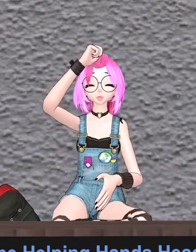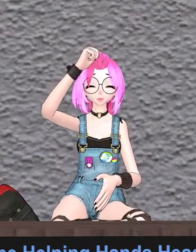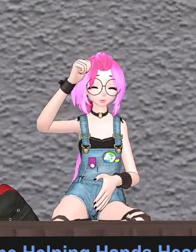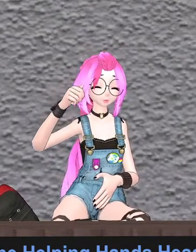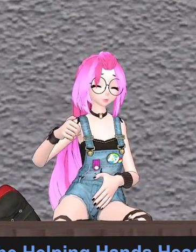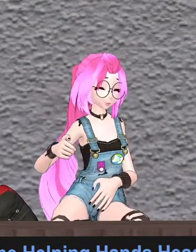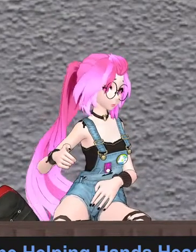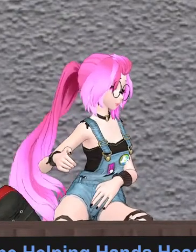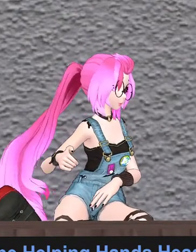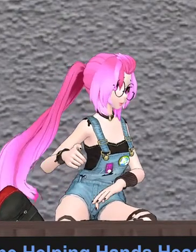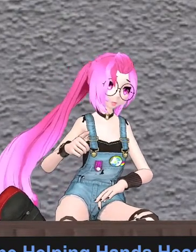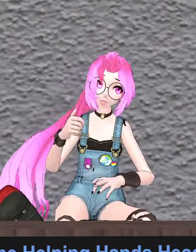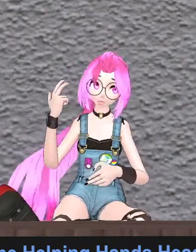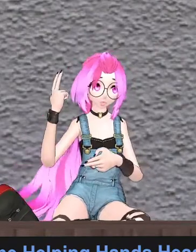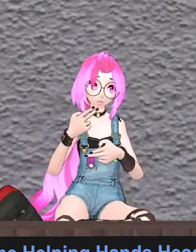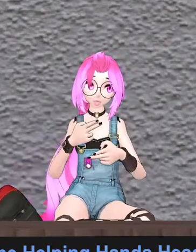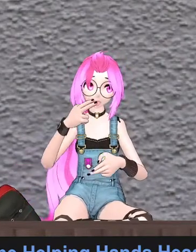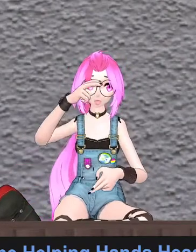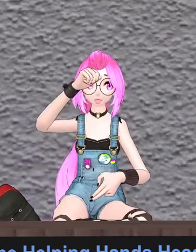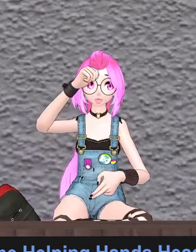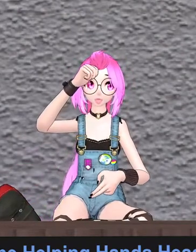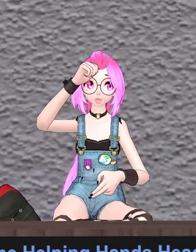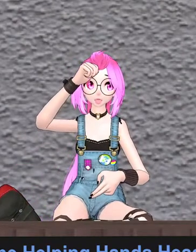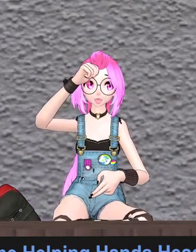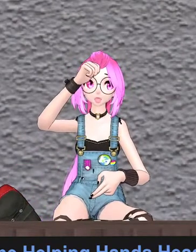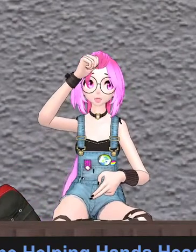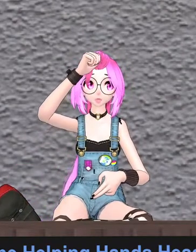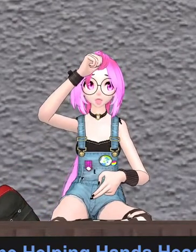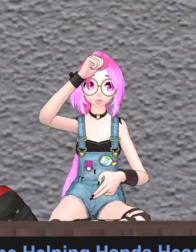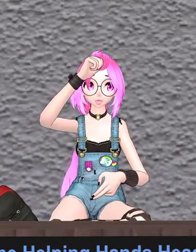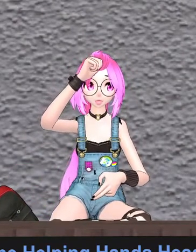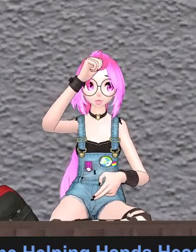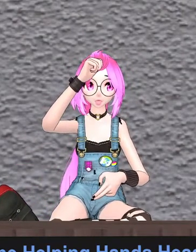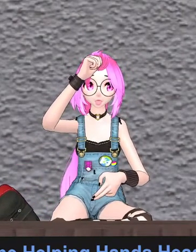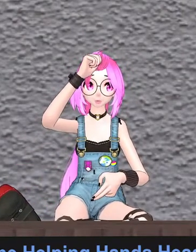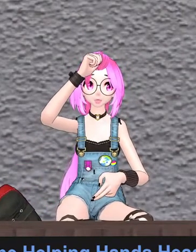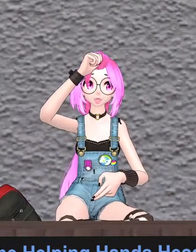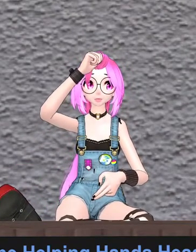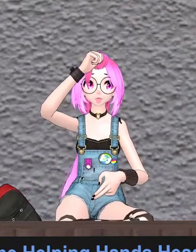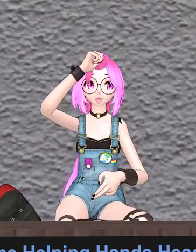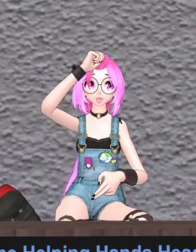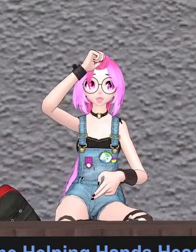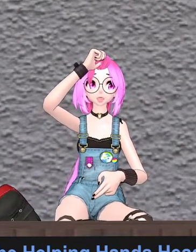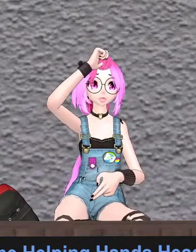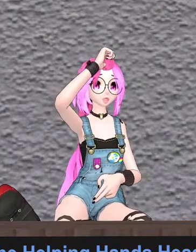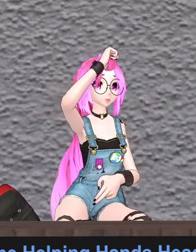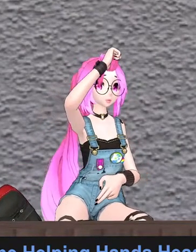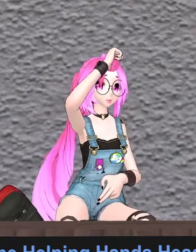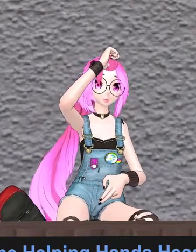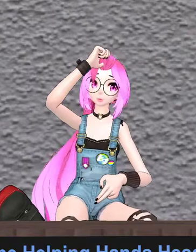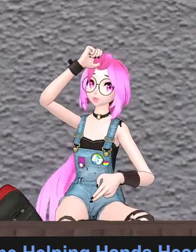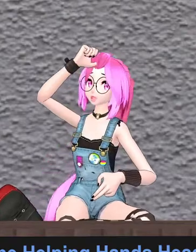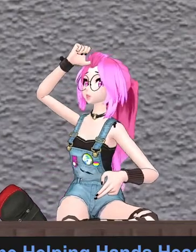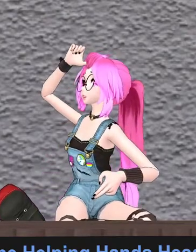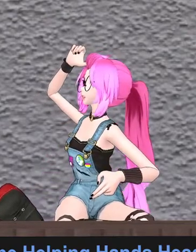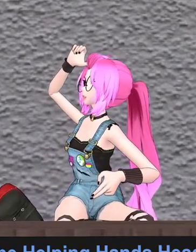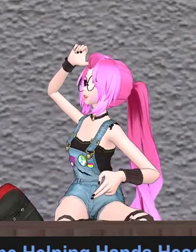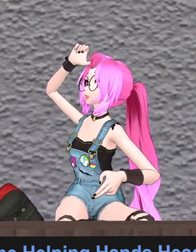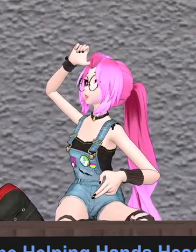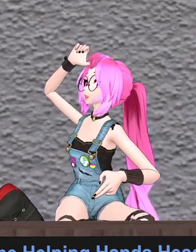forehead. It's a little bit hard to do in VR because you can't quite track that. Like in real life, I'm touching my forehead, but it's a